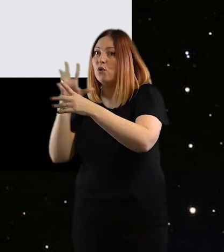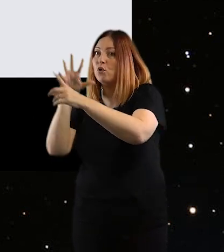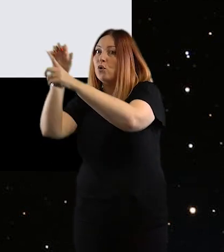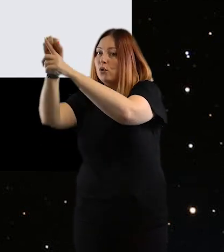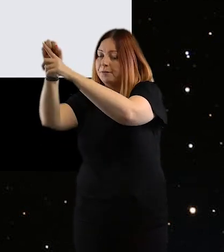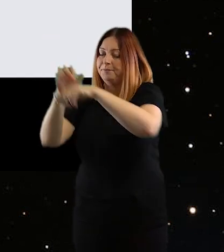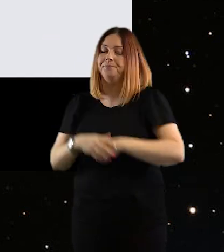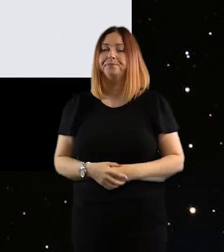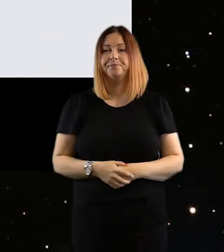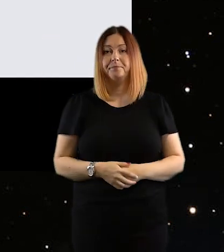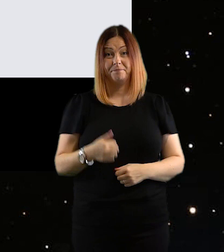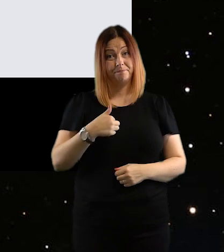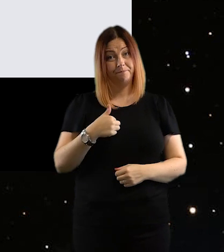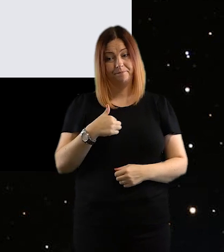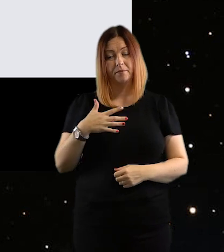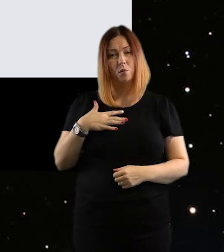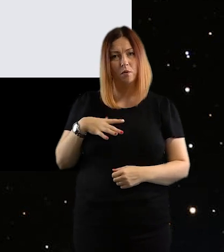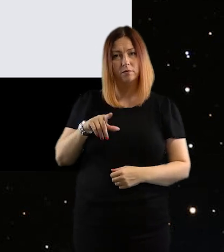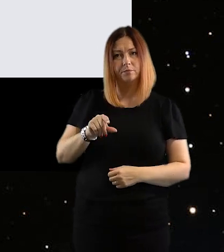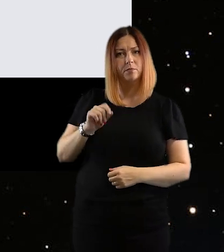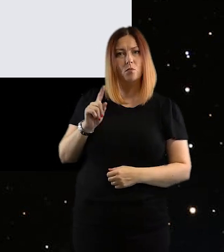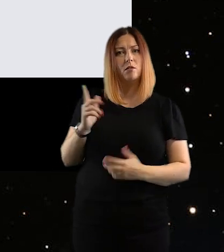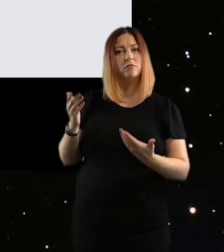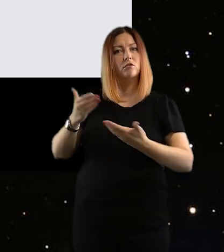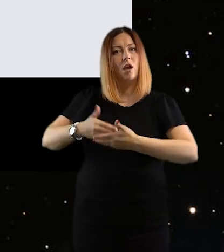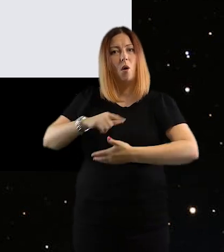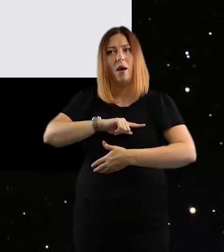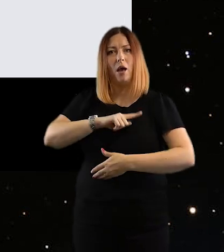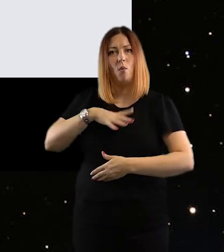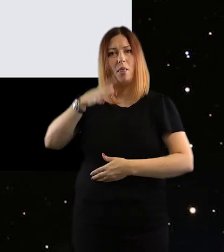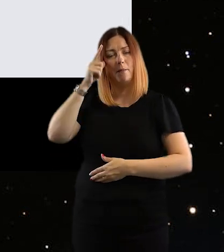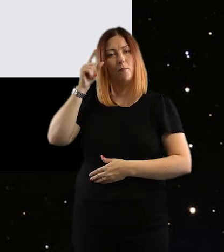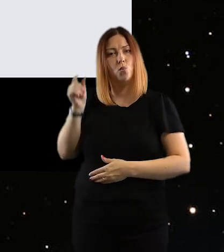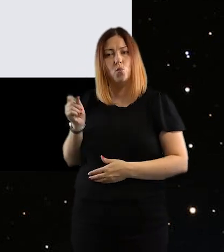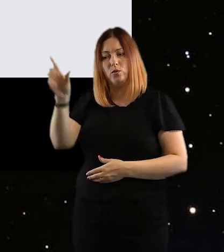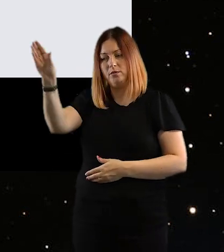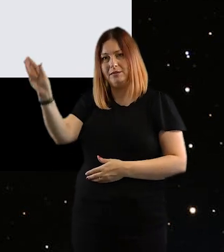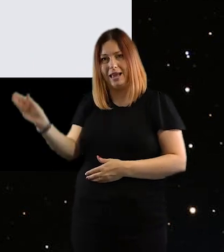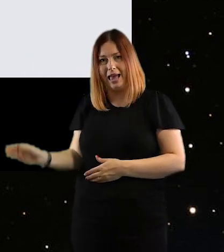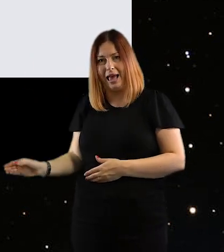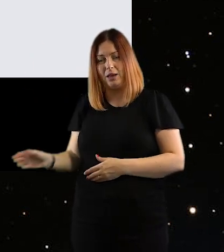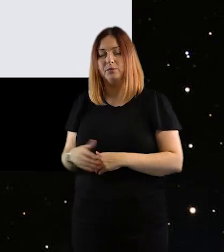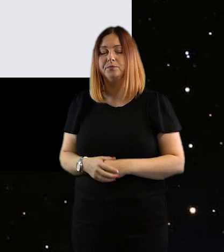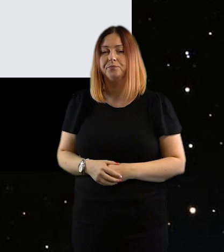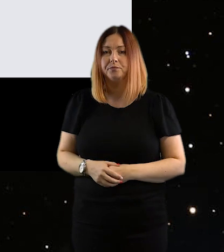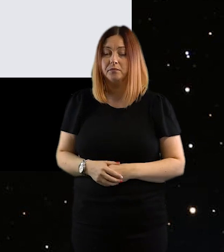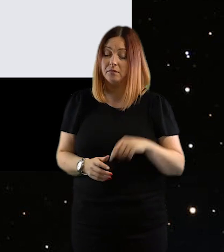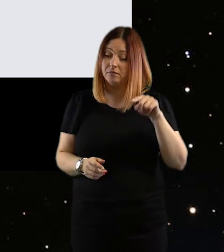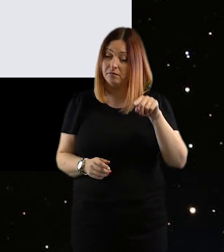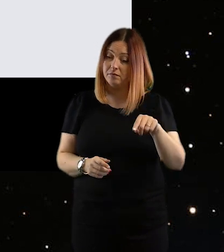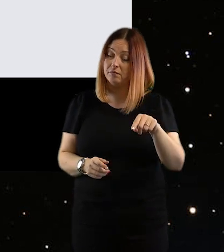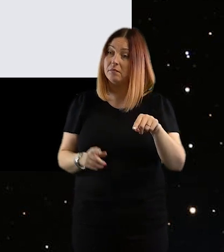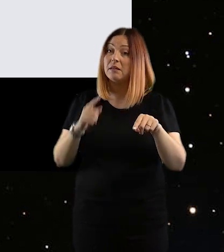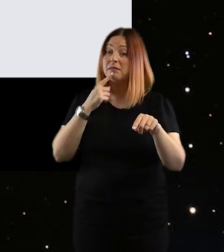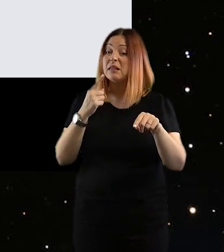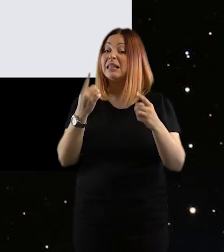I would like the moon to be down. And then seeing conditions, you can tick All, as you can see, the default is all. If I'm happy